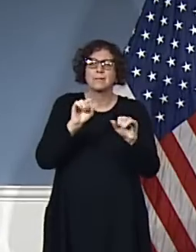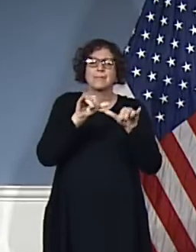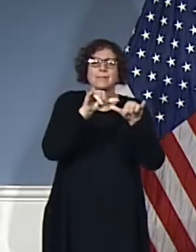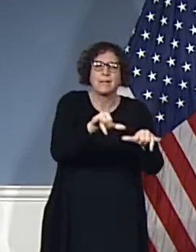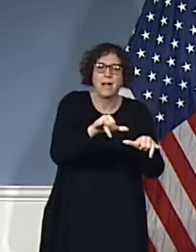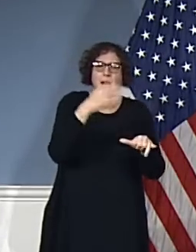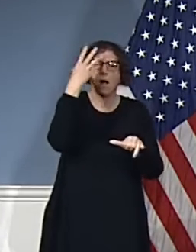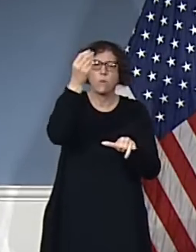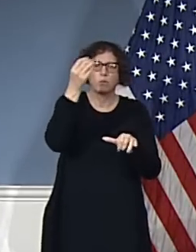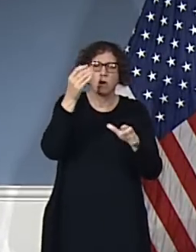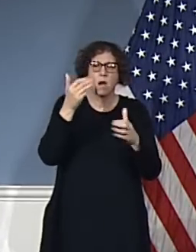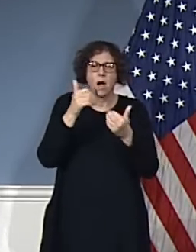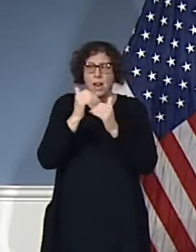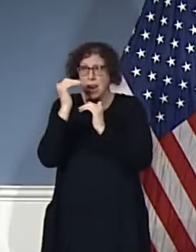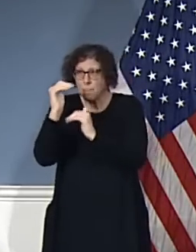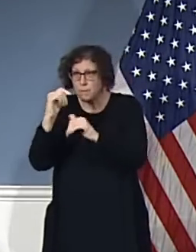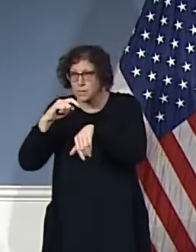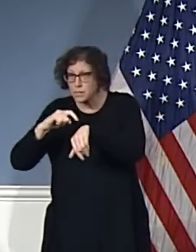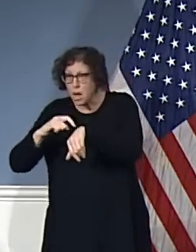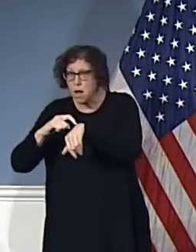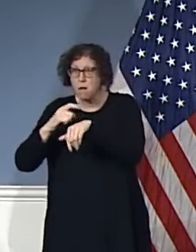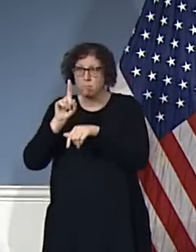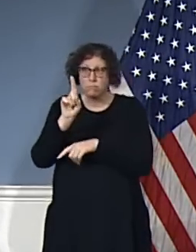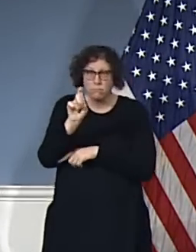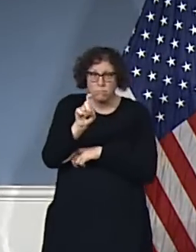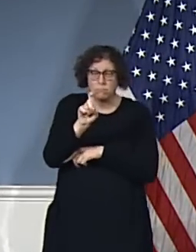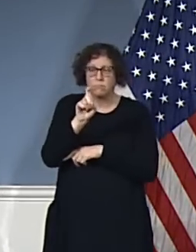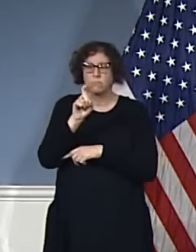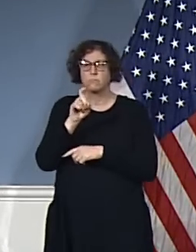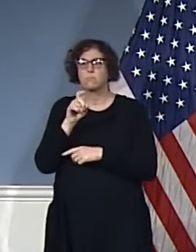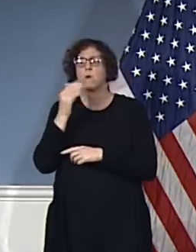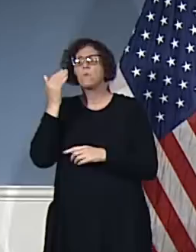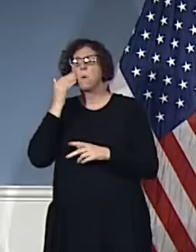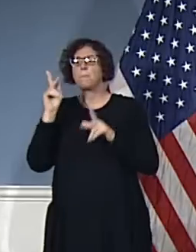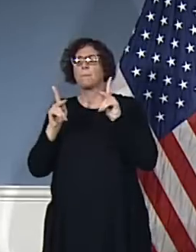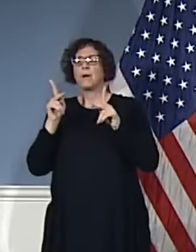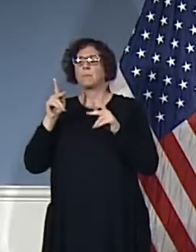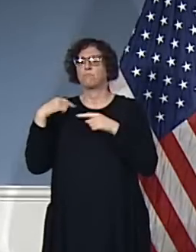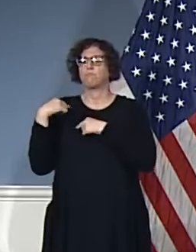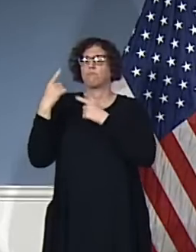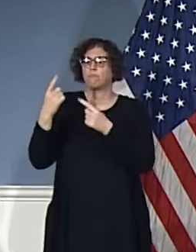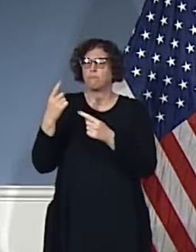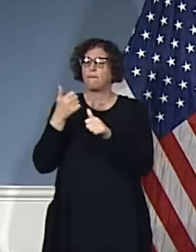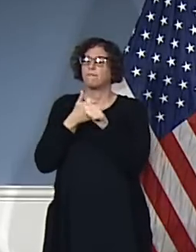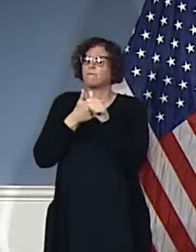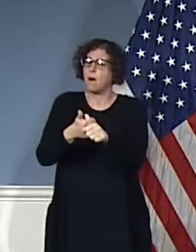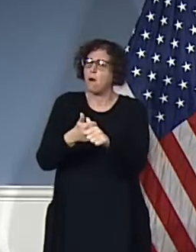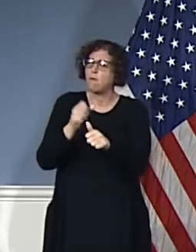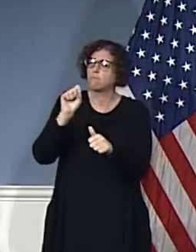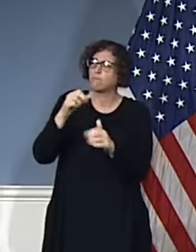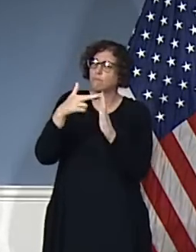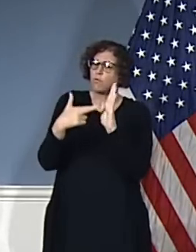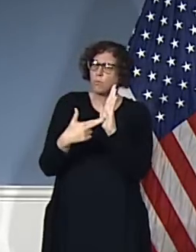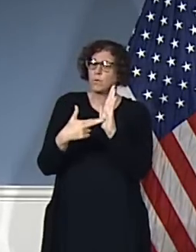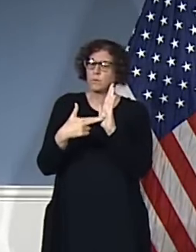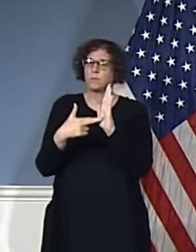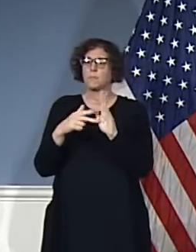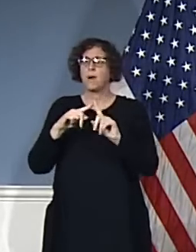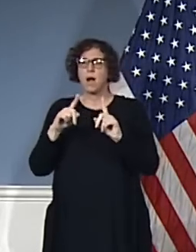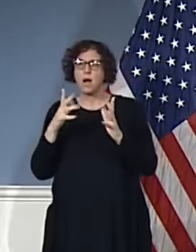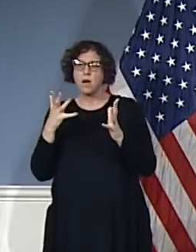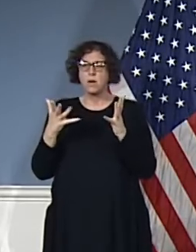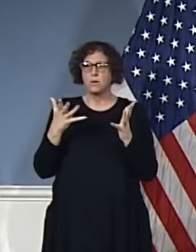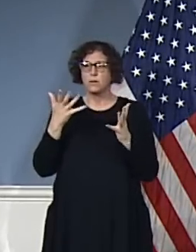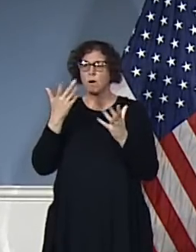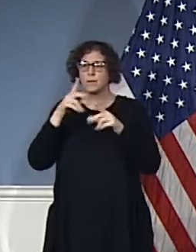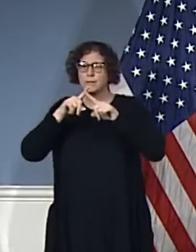also understanding that people have been pretty good about abiding by these rules as far as businesses goes, what the sort of potential enforcement or penalties